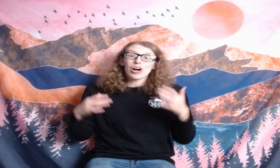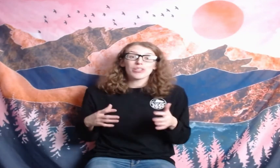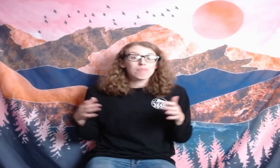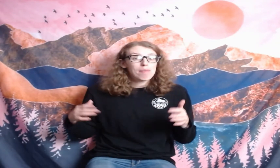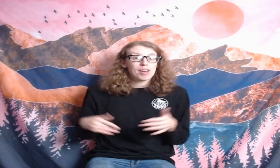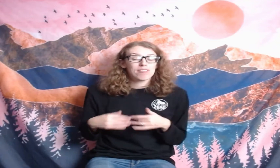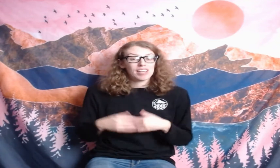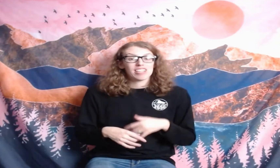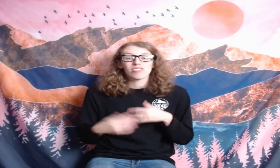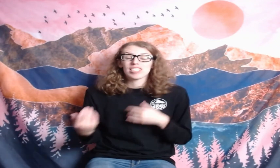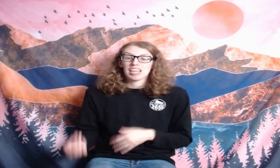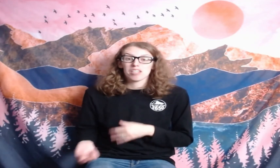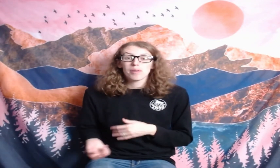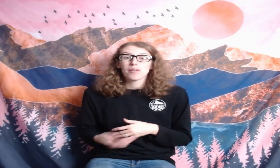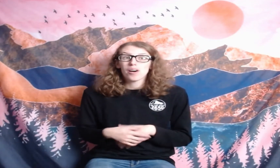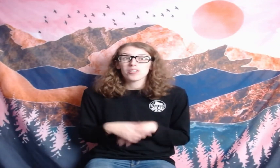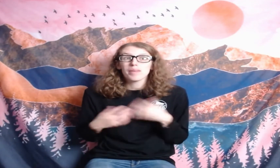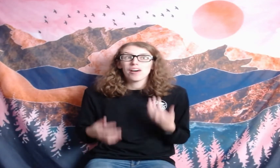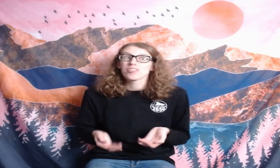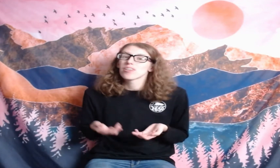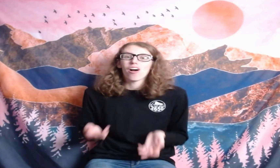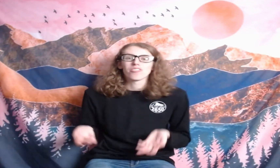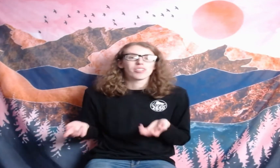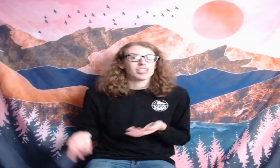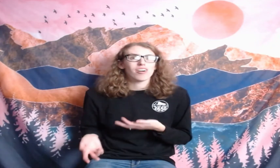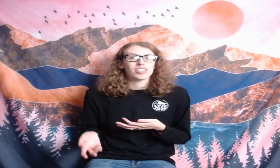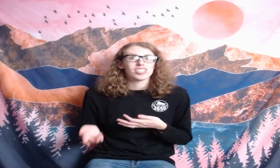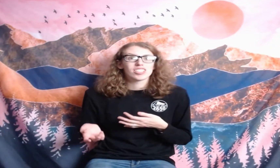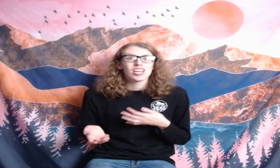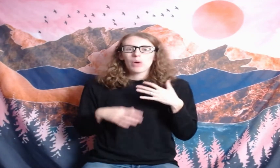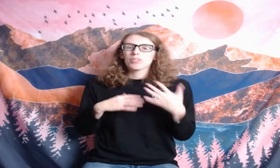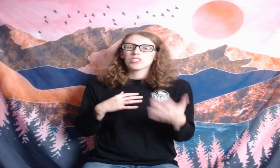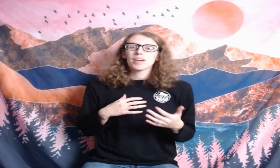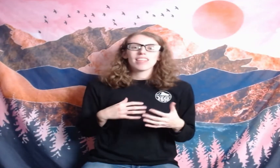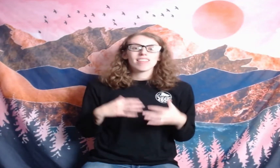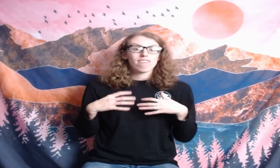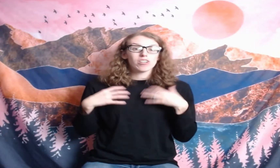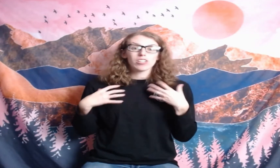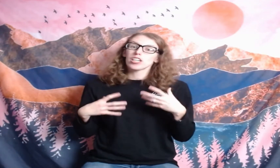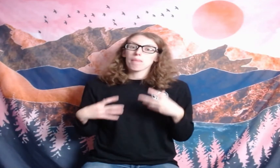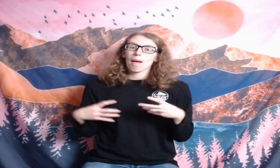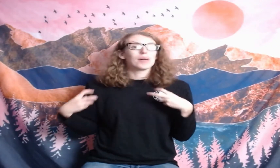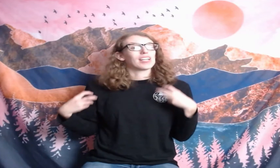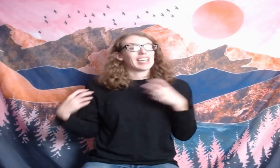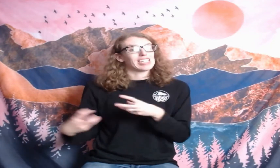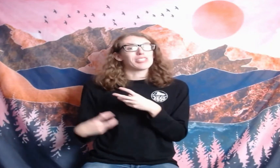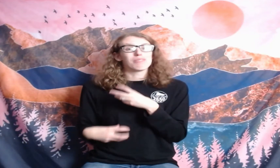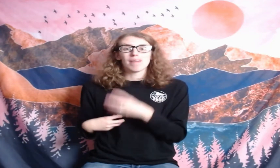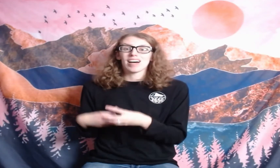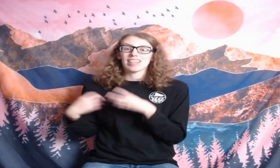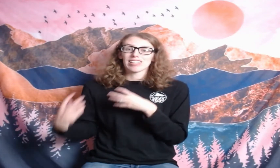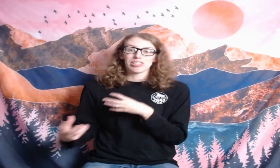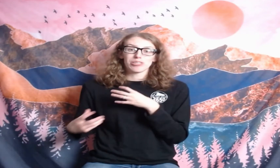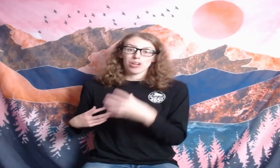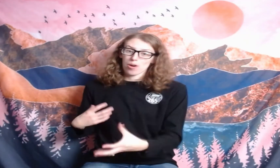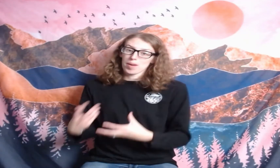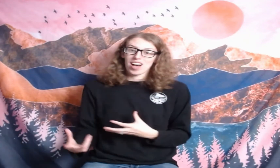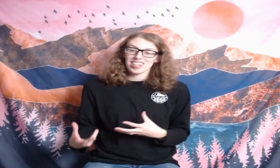my modifications to Annabelle cost me under $100, which is money that I felt good about putting into my little car mod.